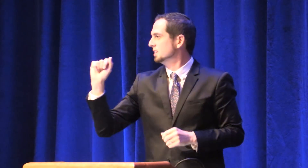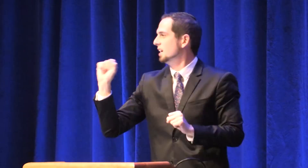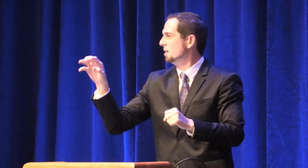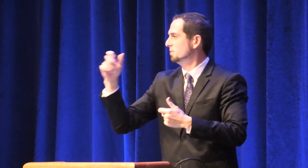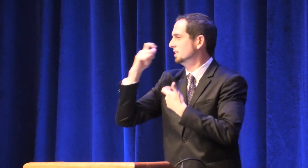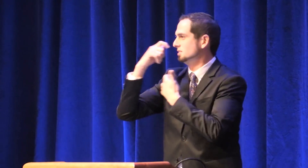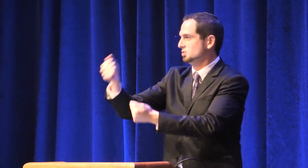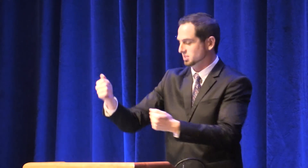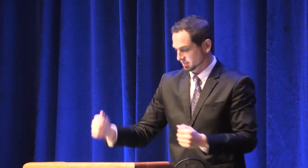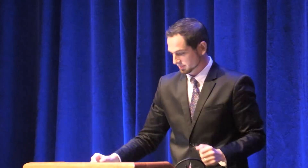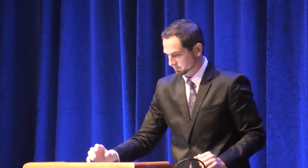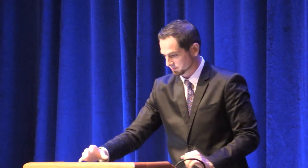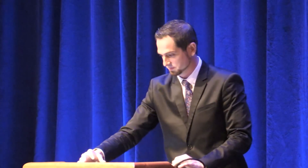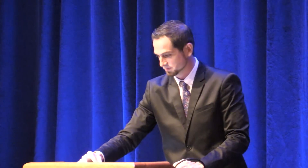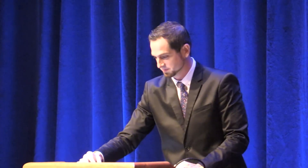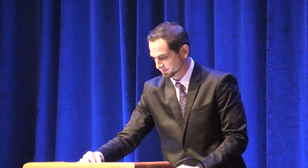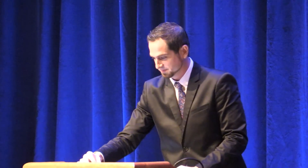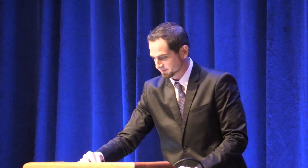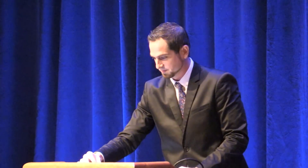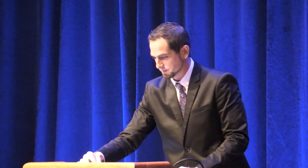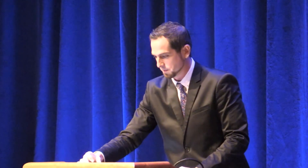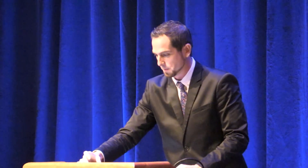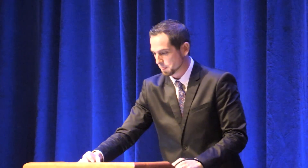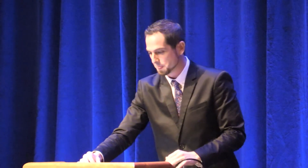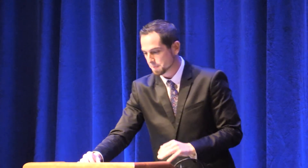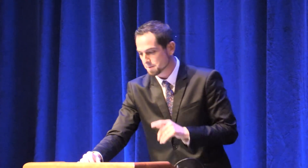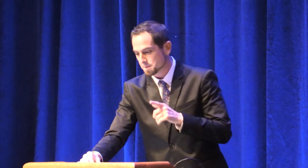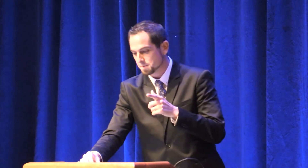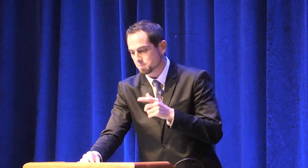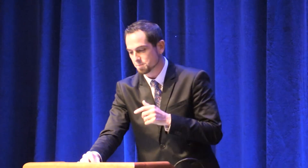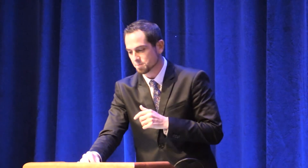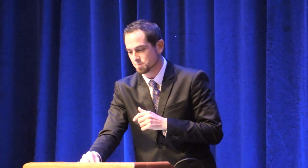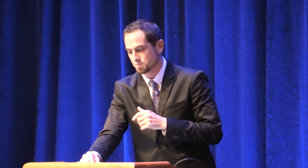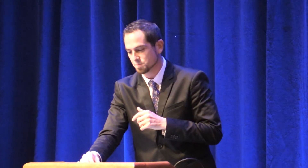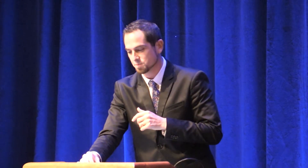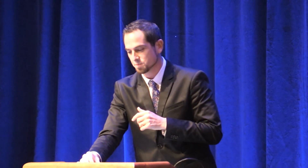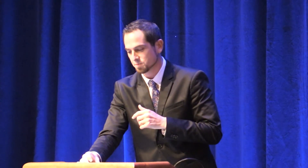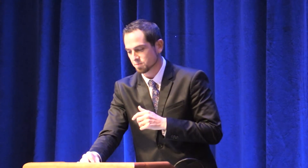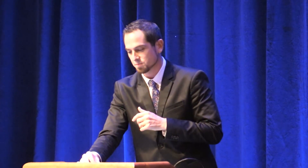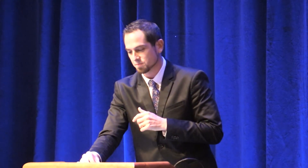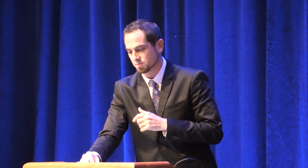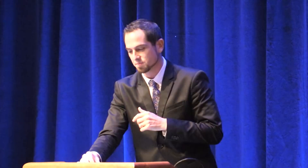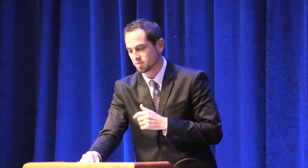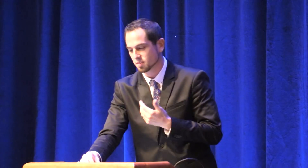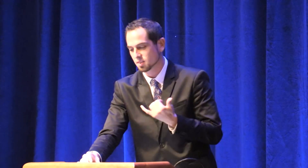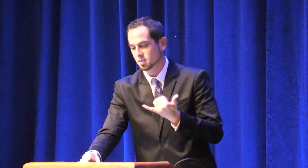So this really illustrates the importance of perception and how the media uses it.